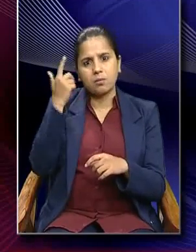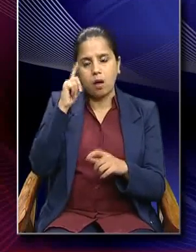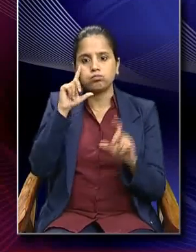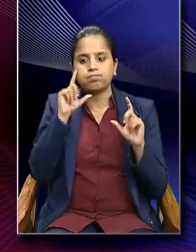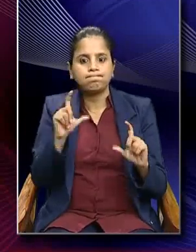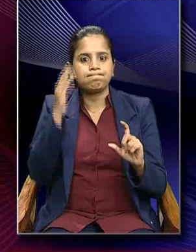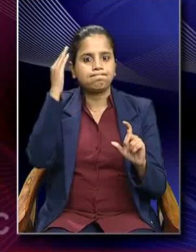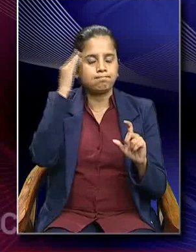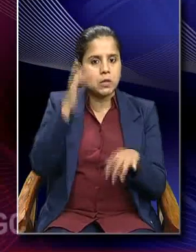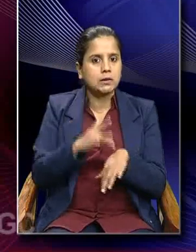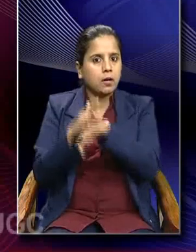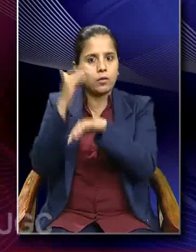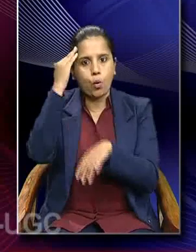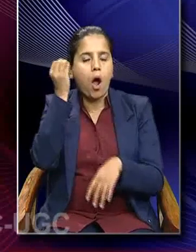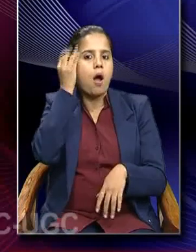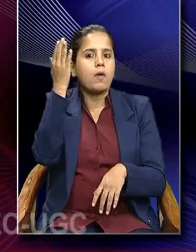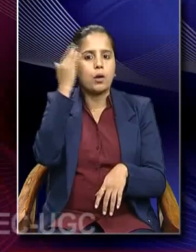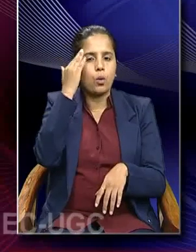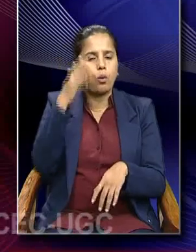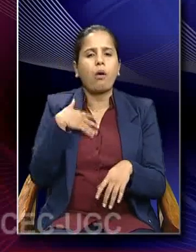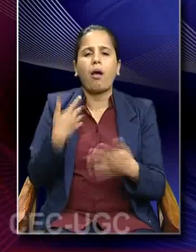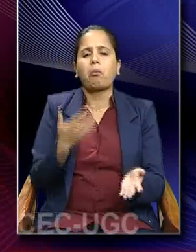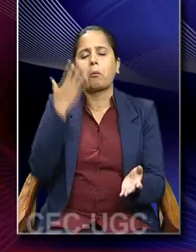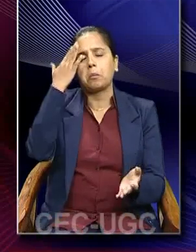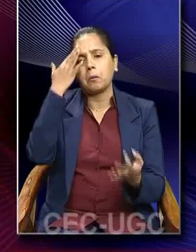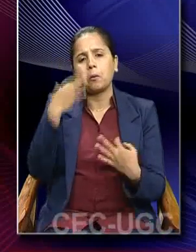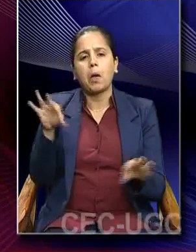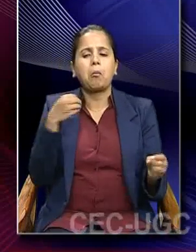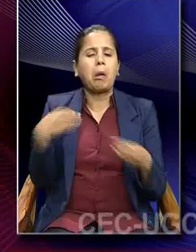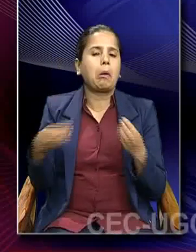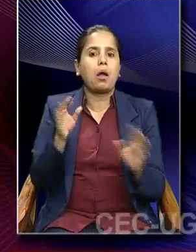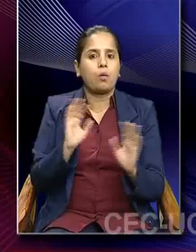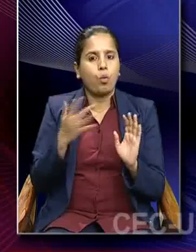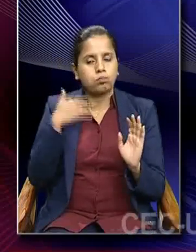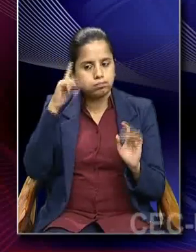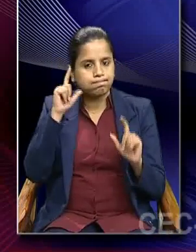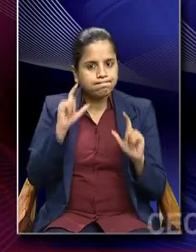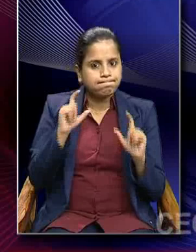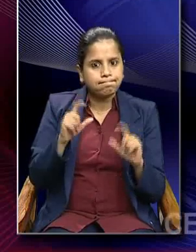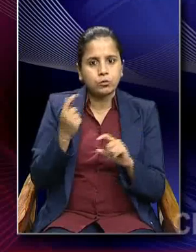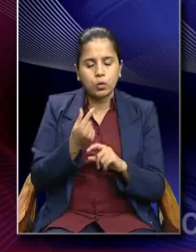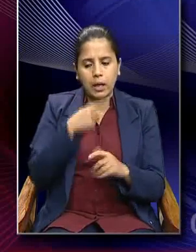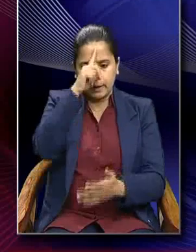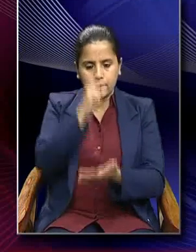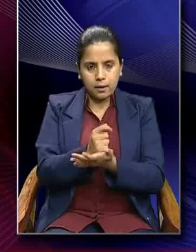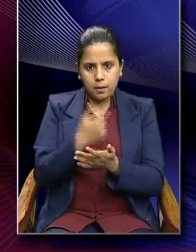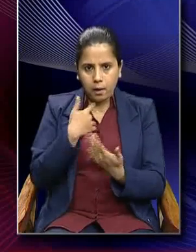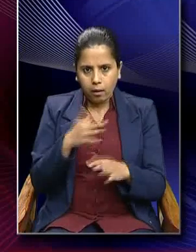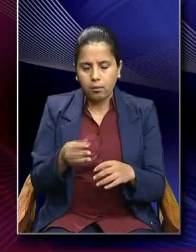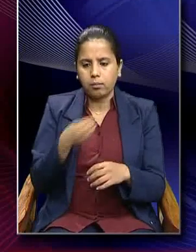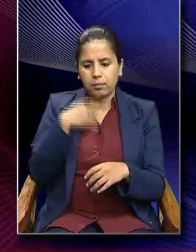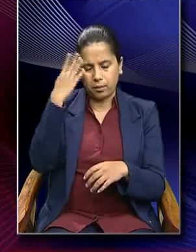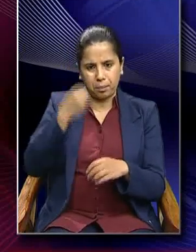and sensitive and aware about the every use and every consumption he makes, a decision he makes on